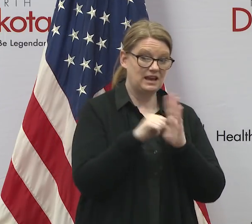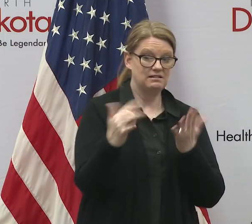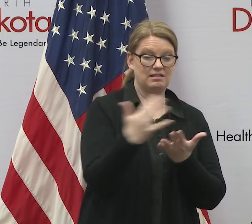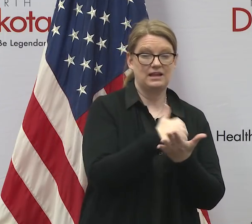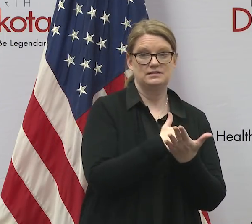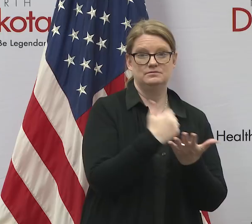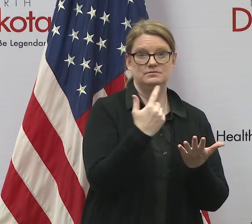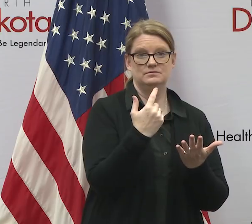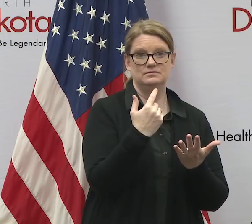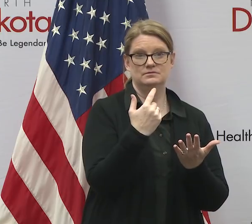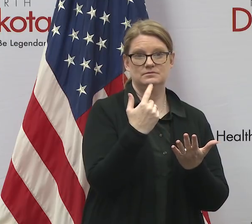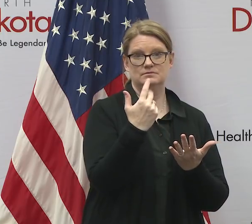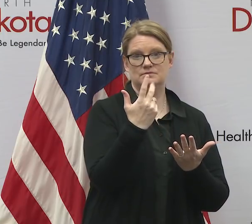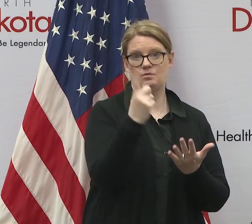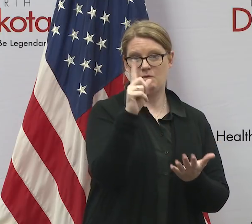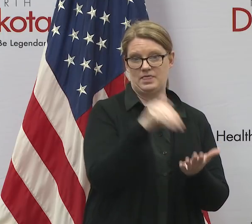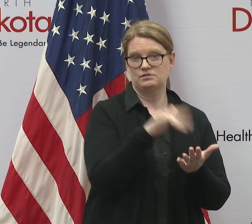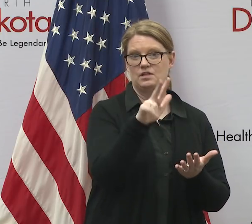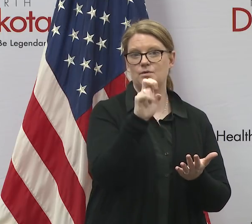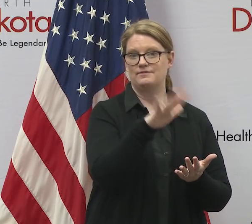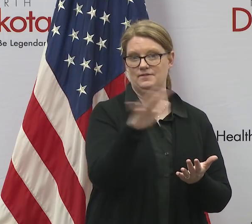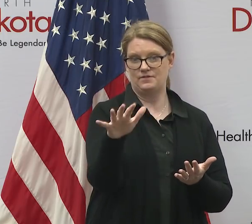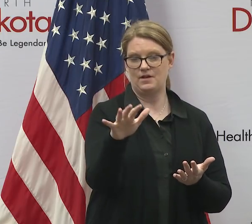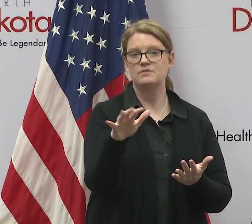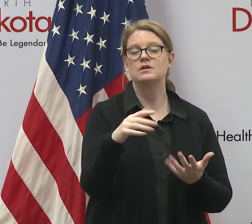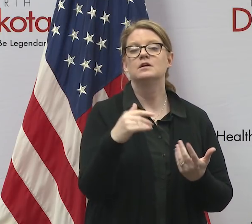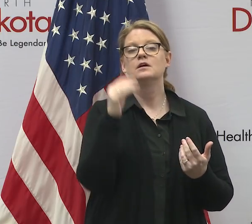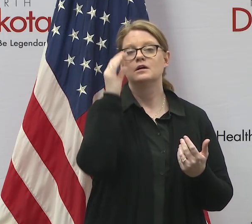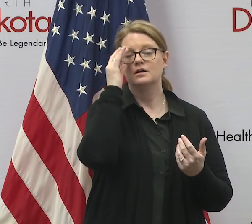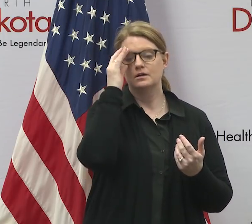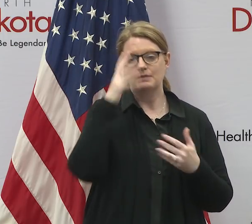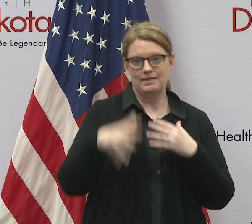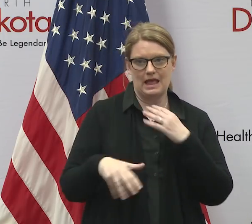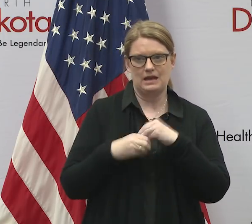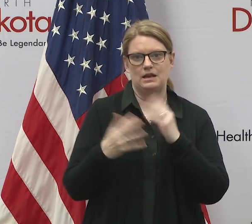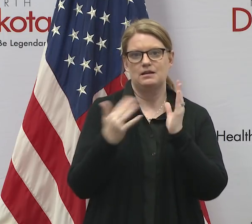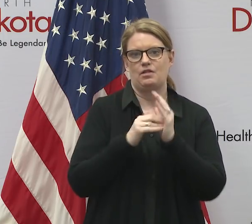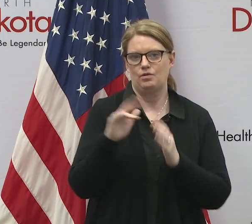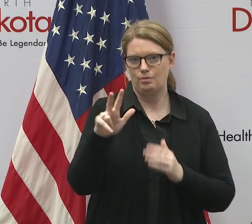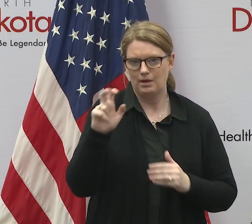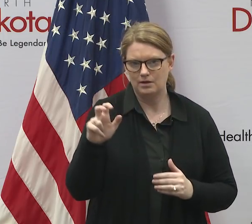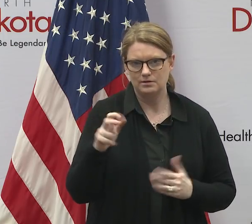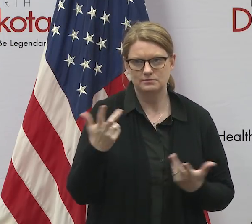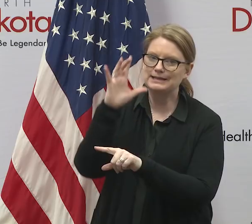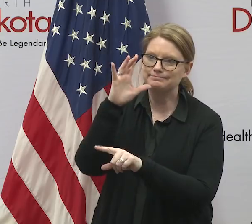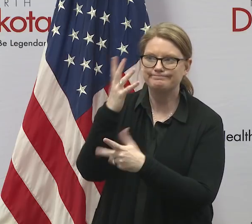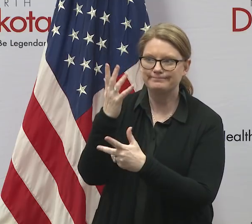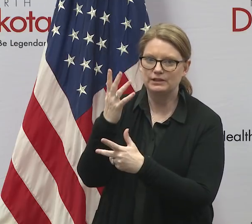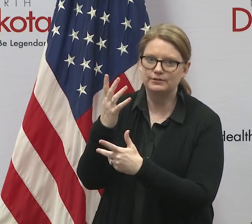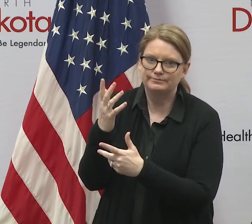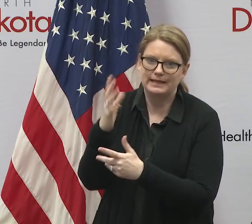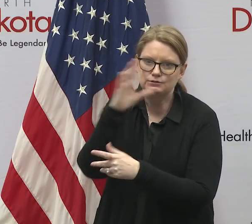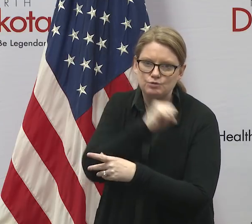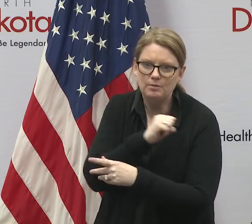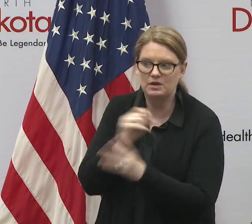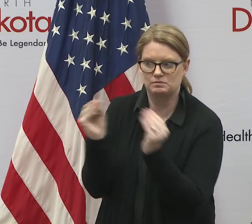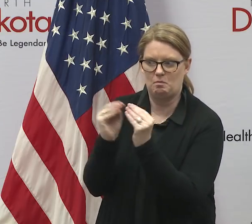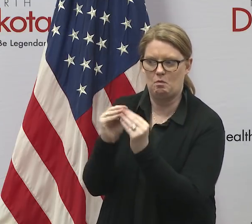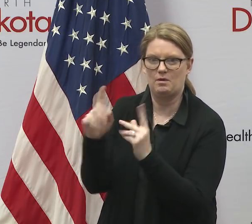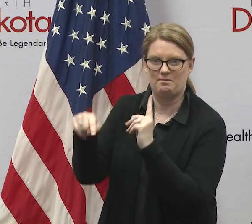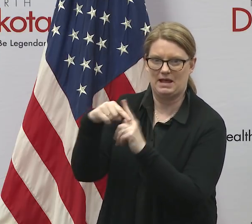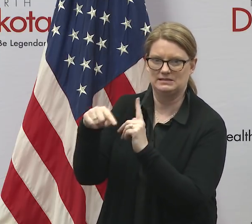part of this emergency that we're in. And of course, you've seen the leader, Adjutant General,